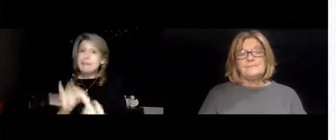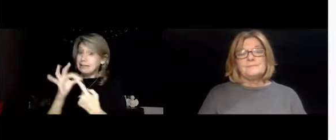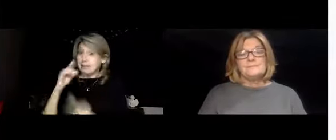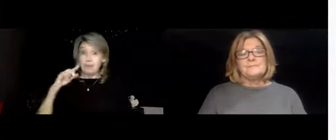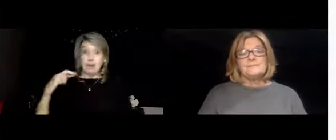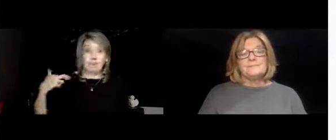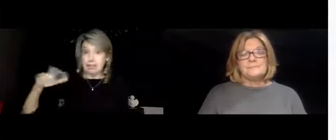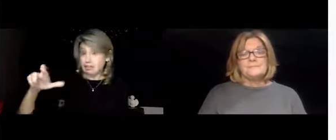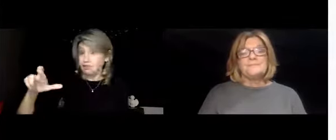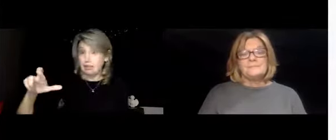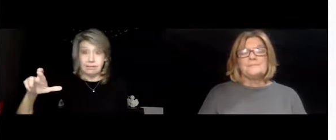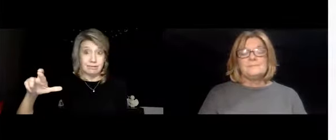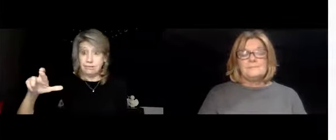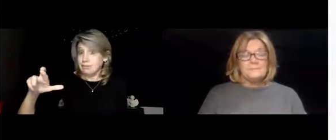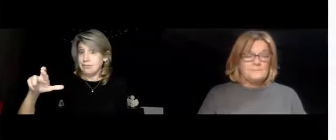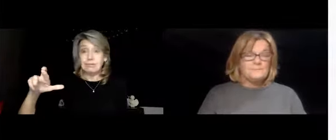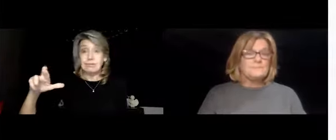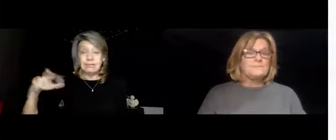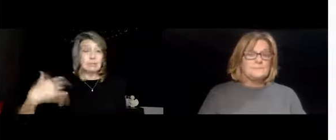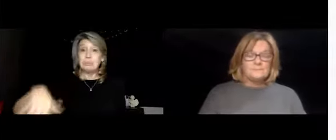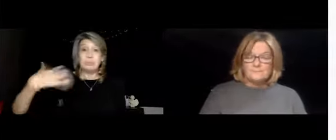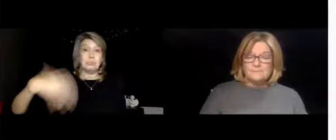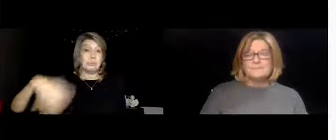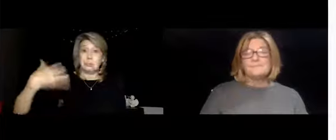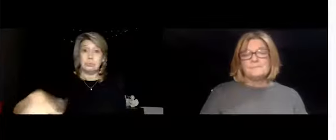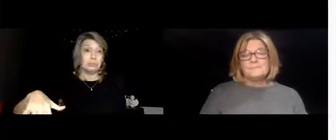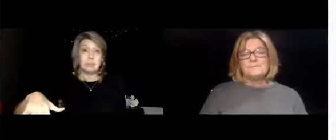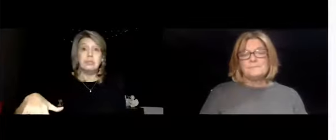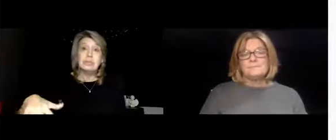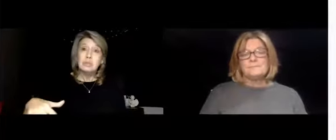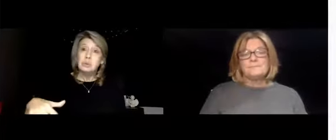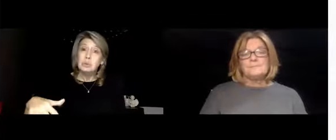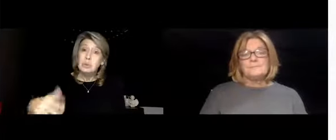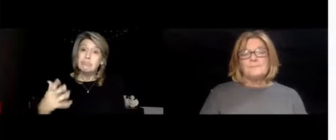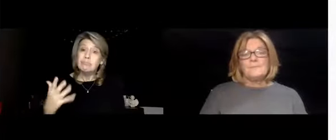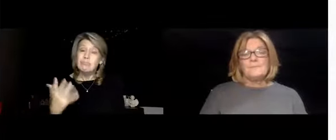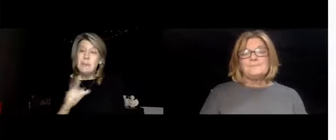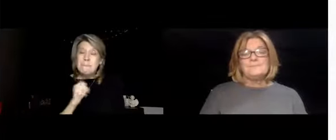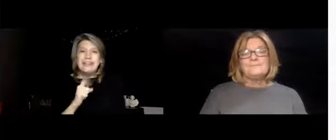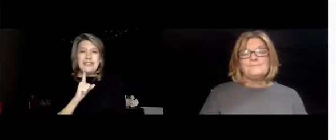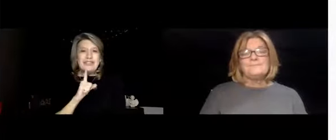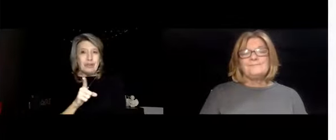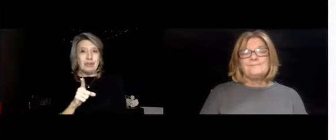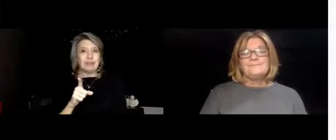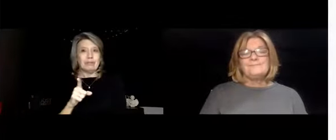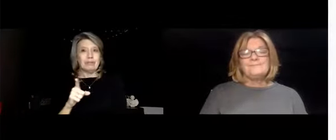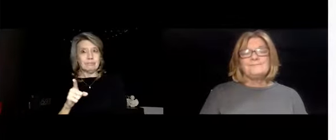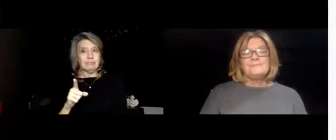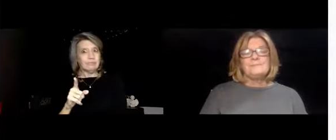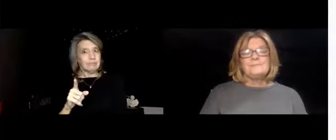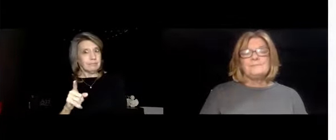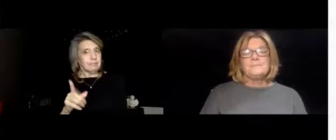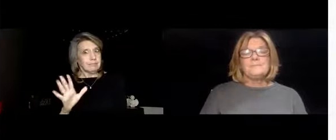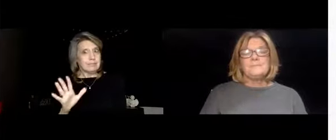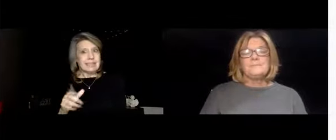quite challenging, especially in religious settings. It can be. So I just